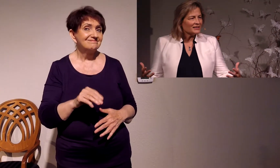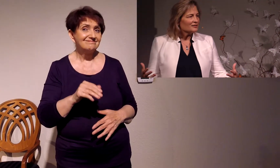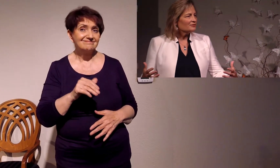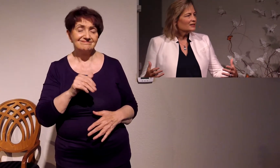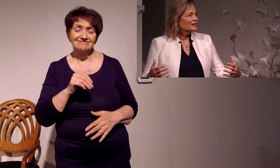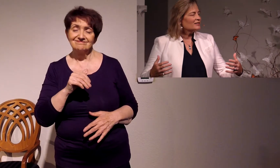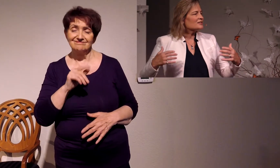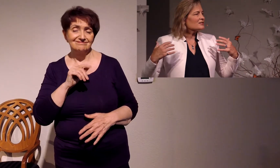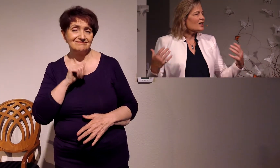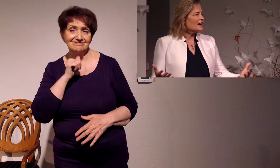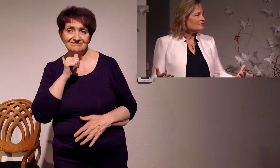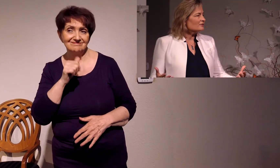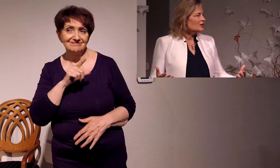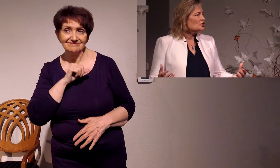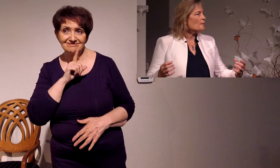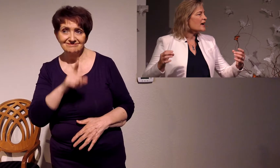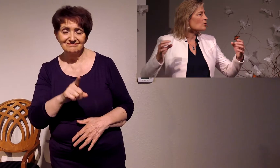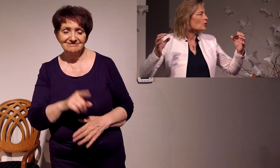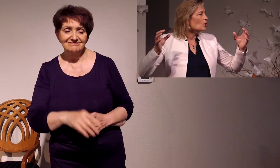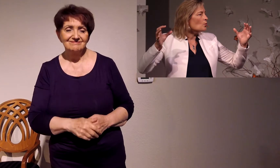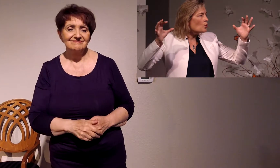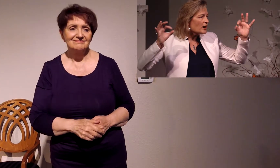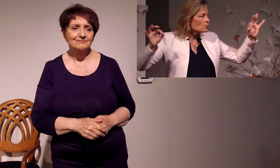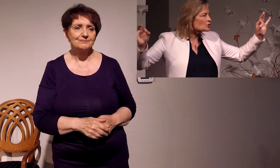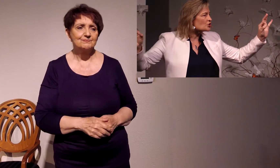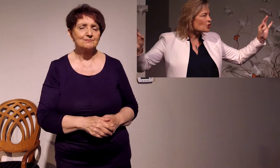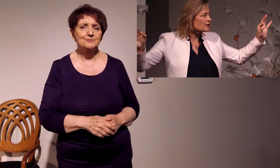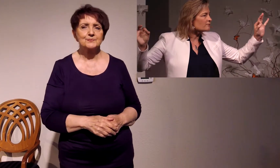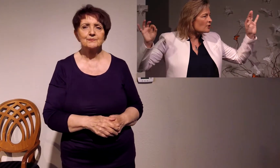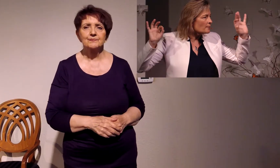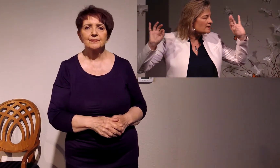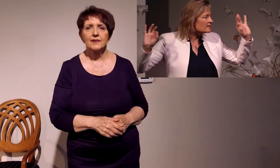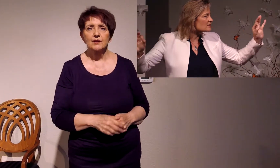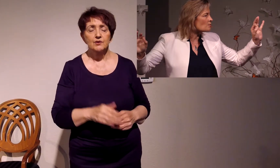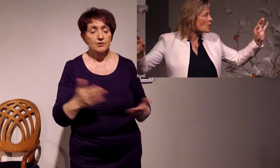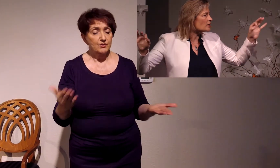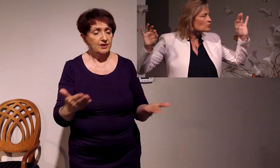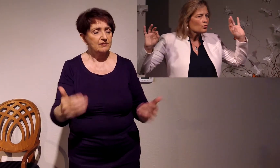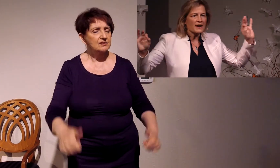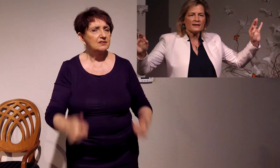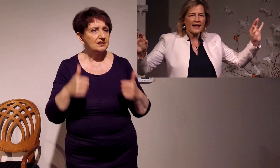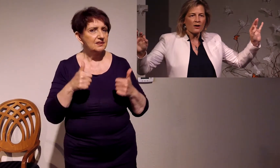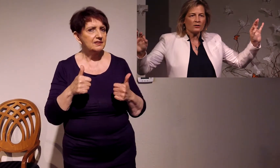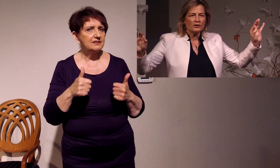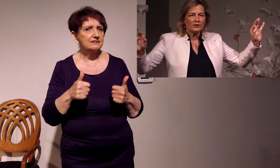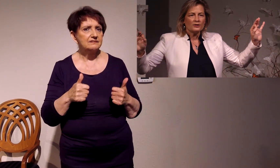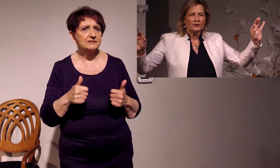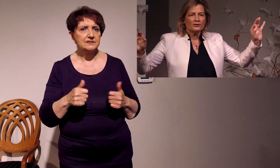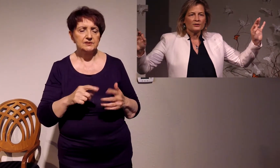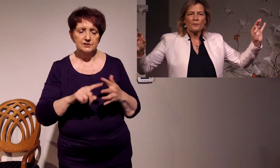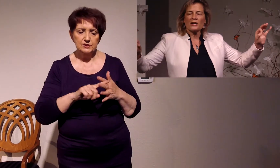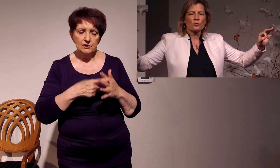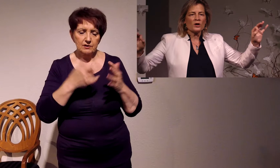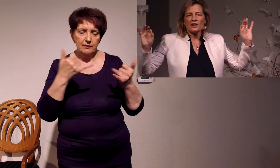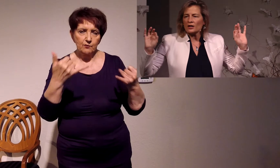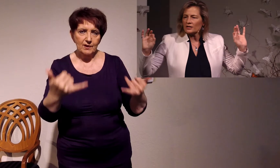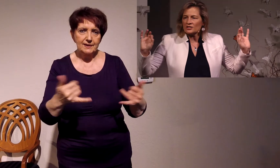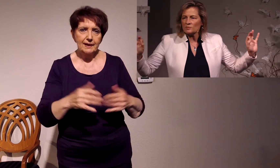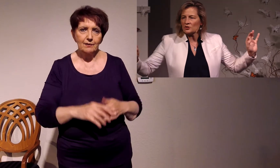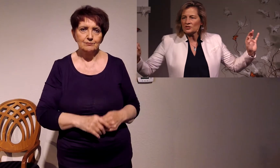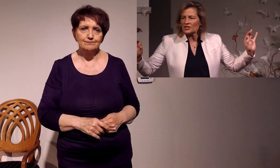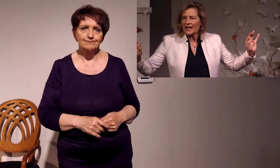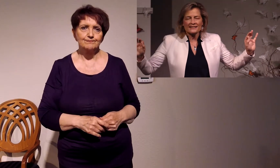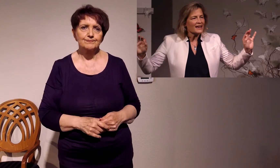to live this life, no matter where we're starting from in this moment, right now. No matter what